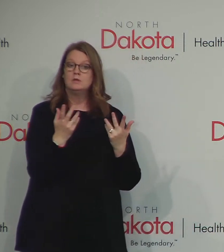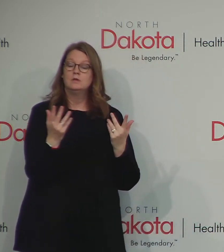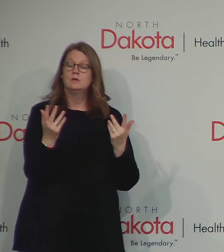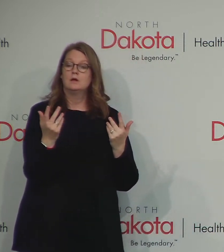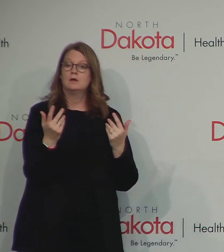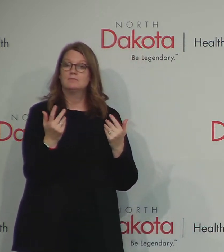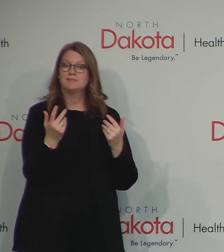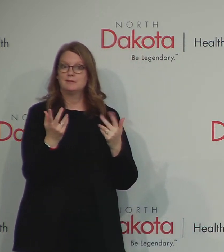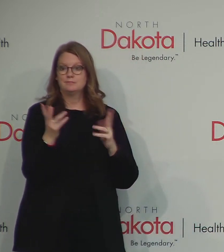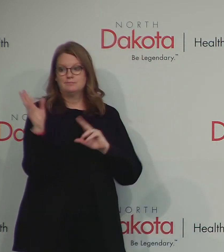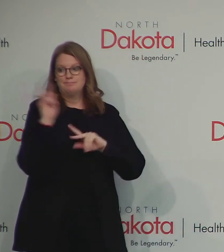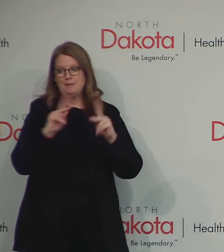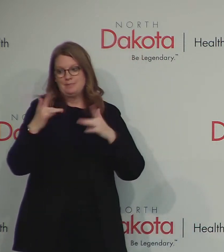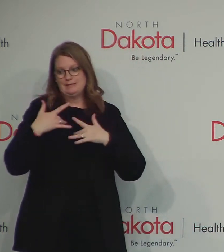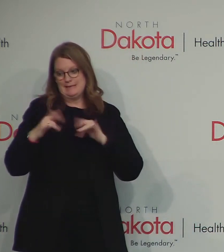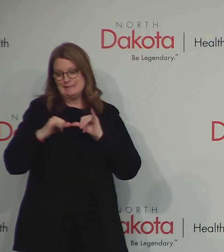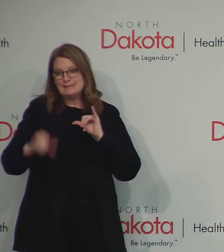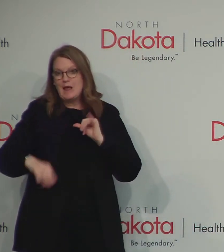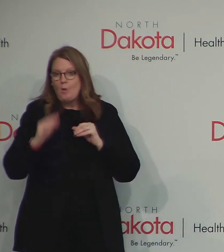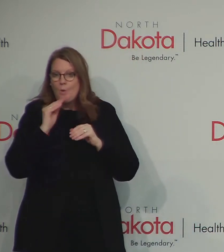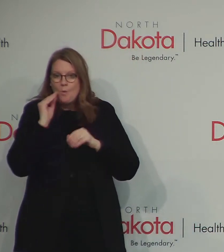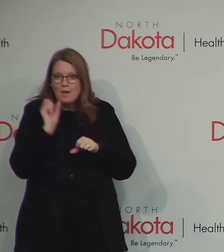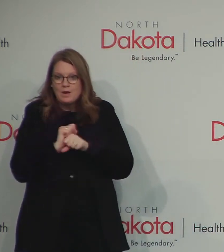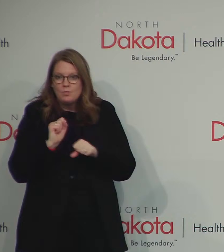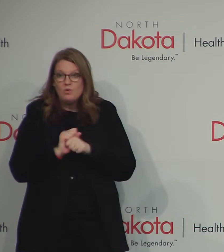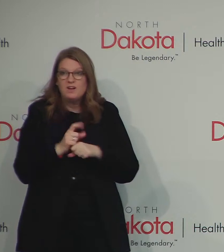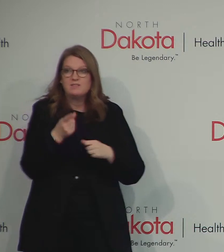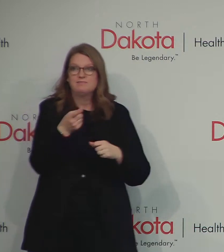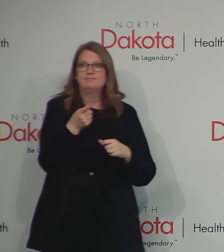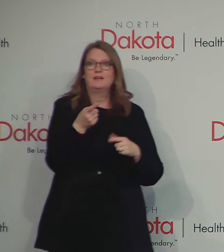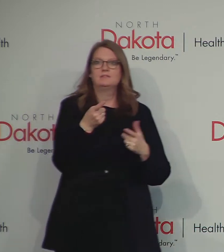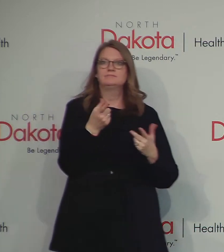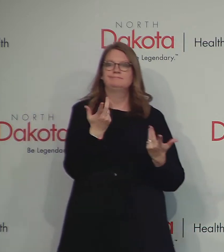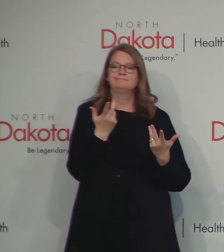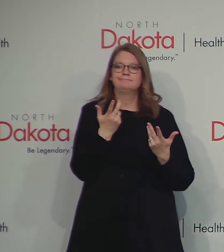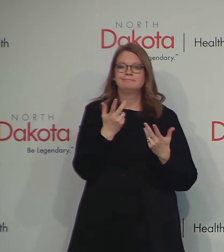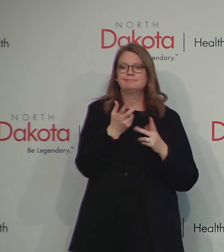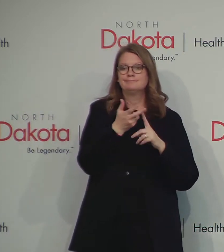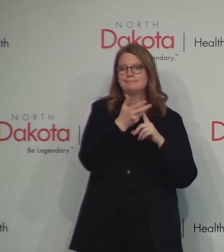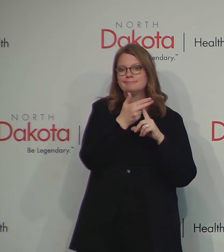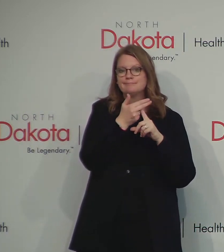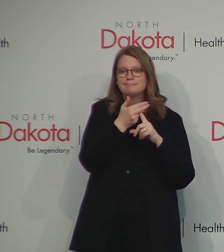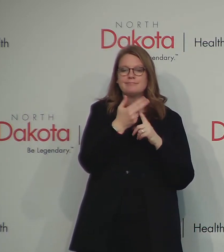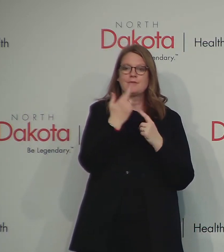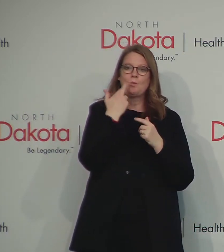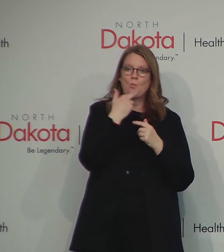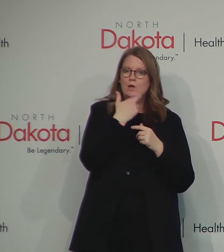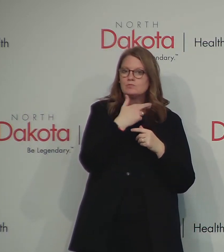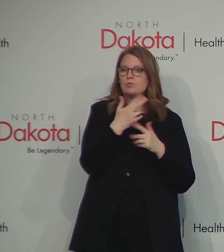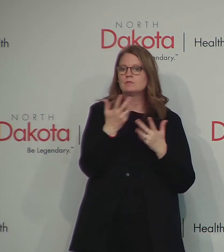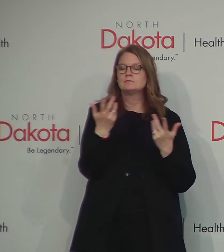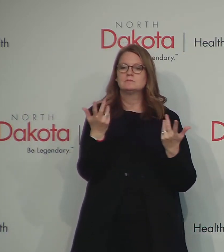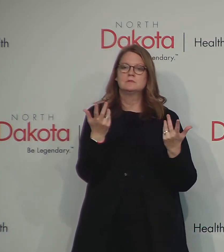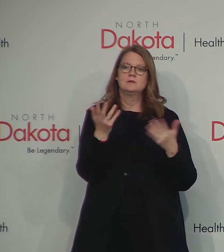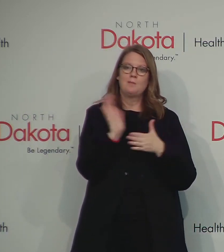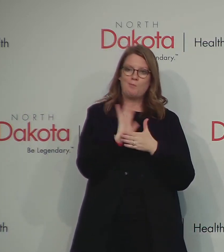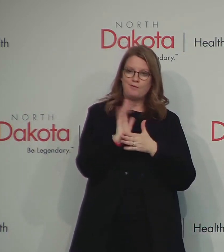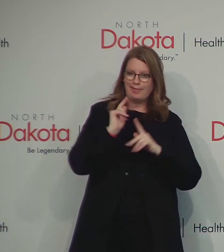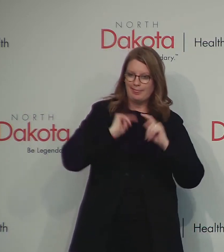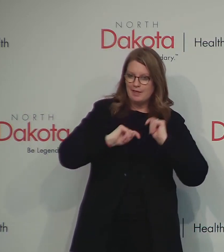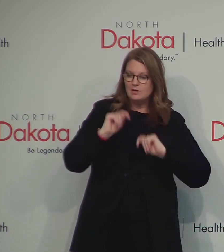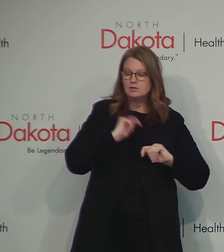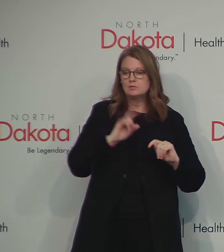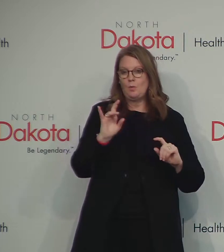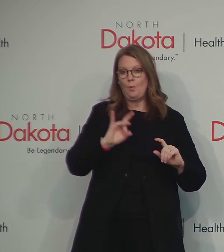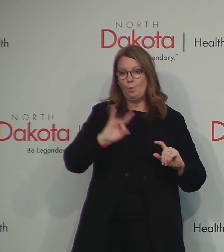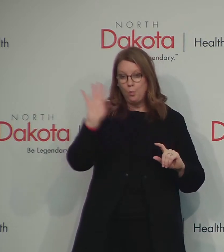done remotely, that those involved in the hospitality industry, including restaurants and hotels, were particularly